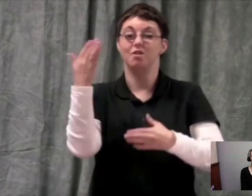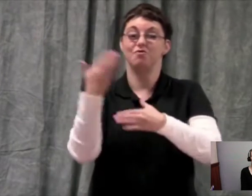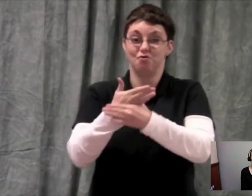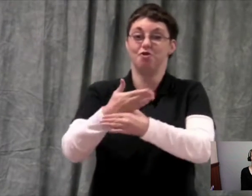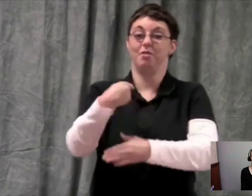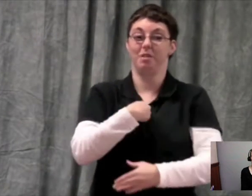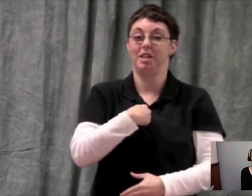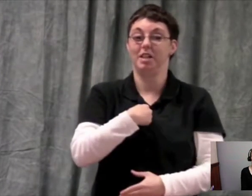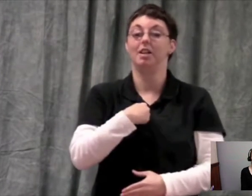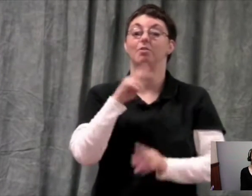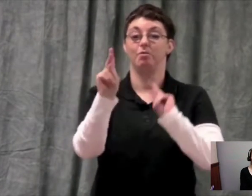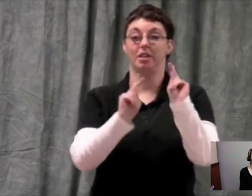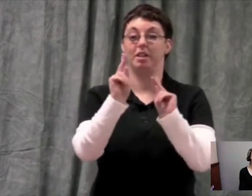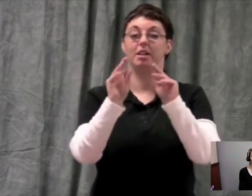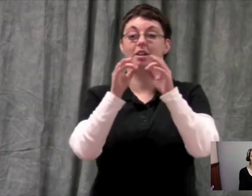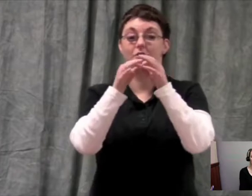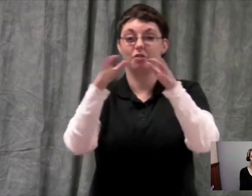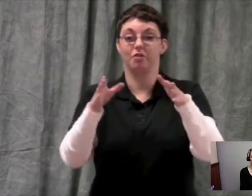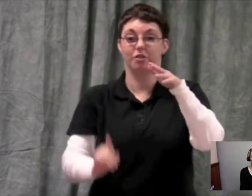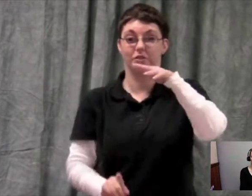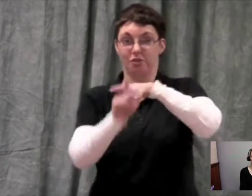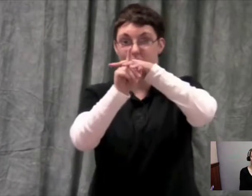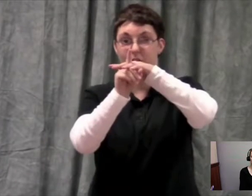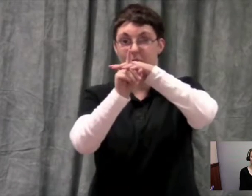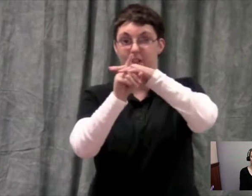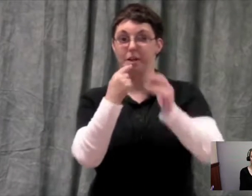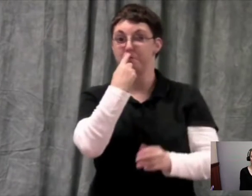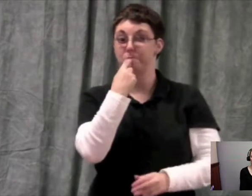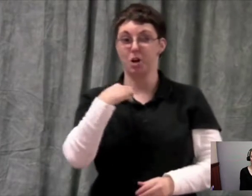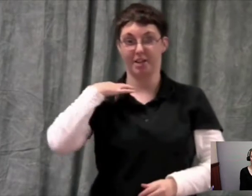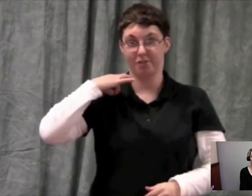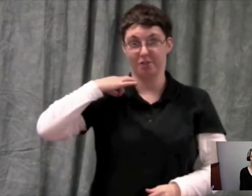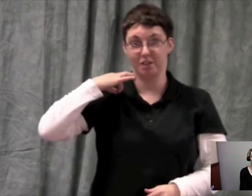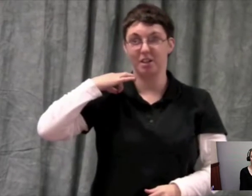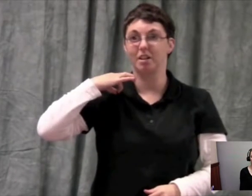So now I'm going to go into some details of things that have kind of made me upset or irritated me throughout my life.